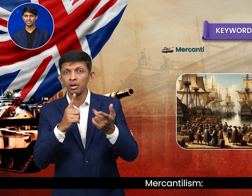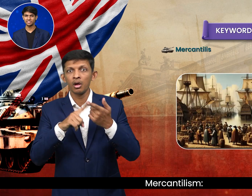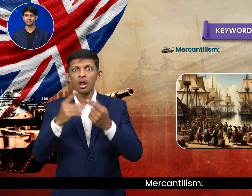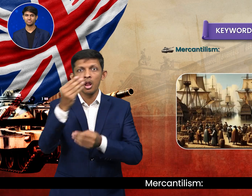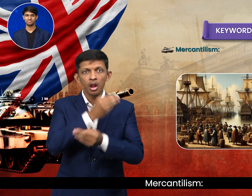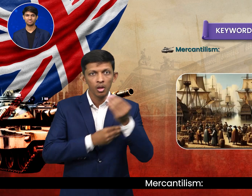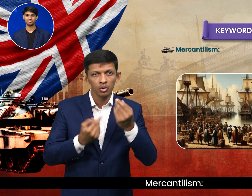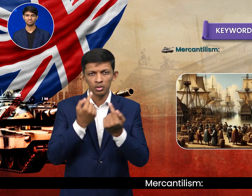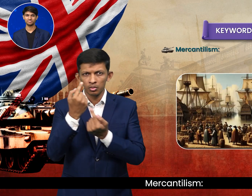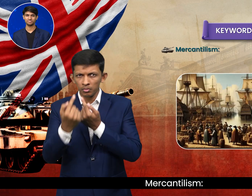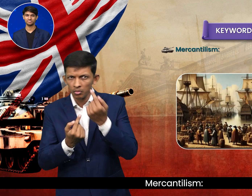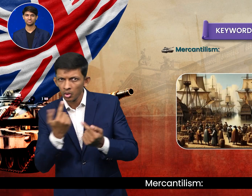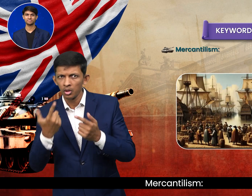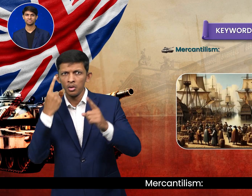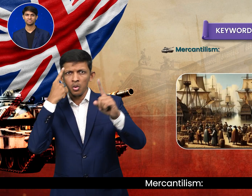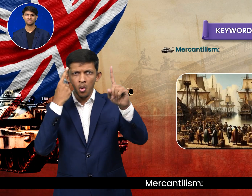Mercantilism.